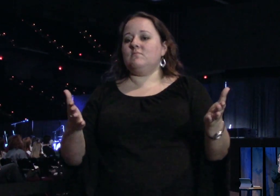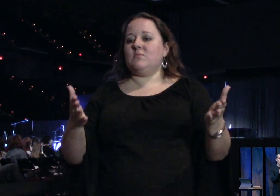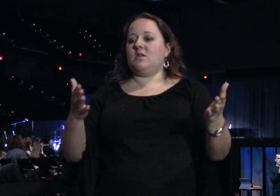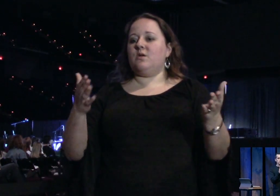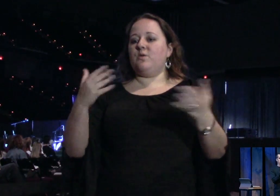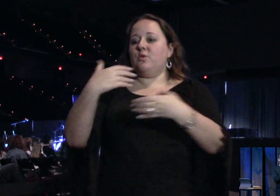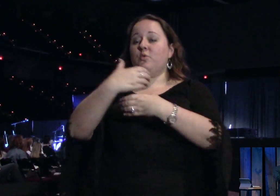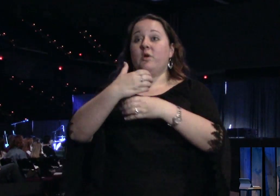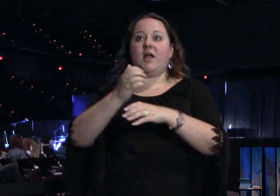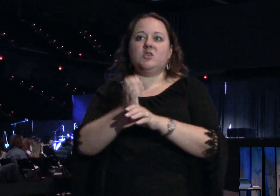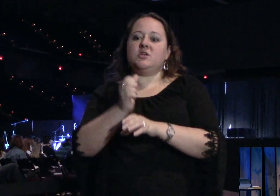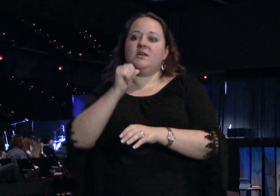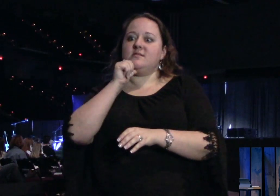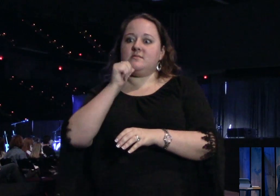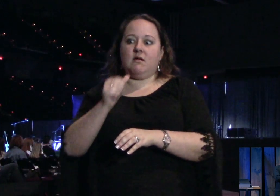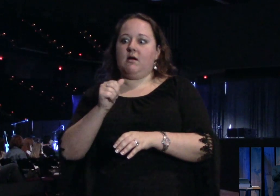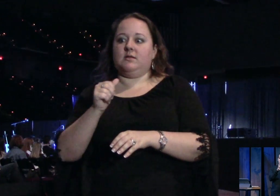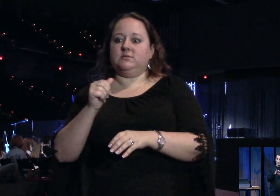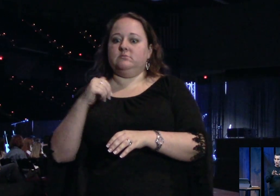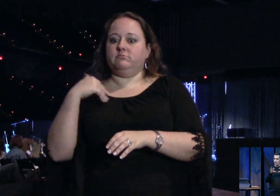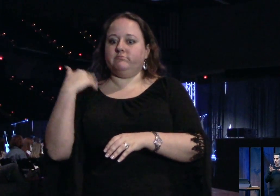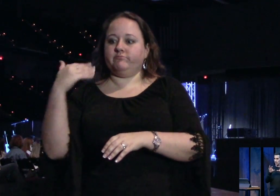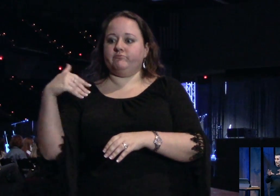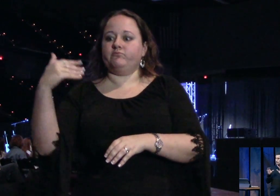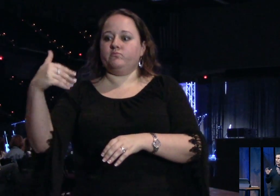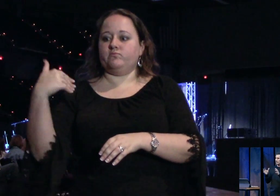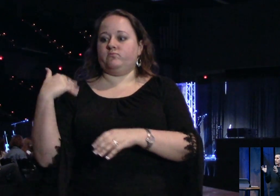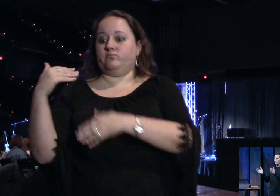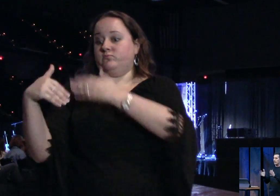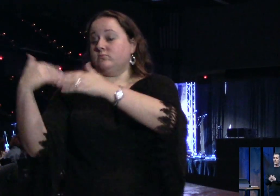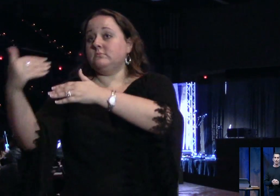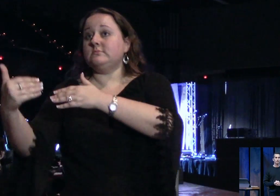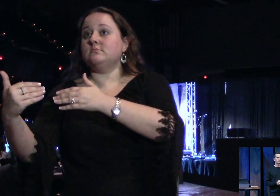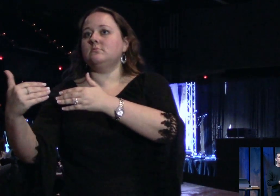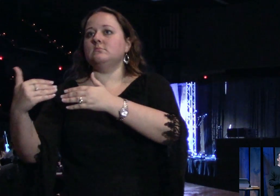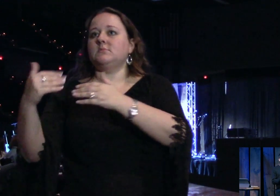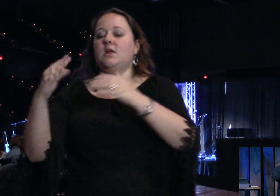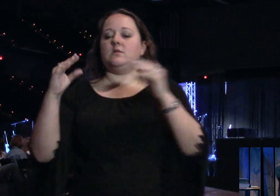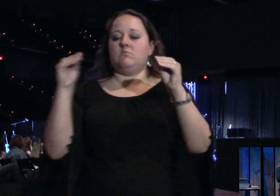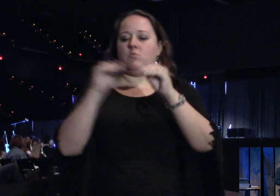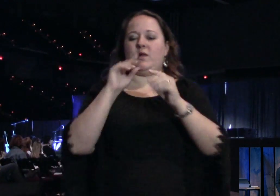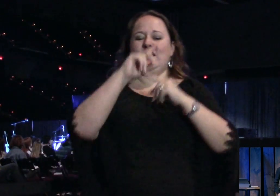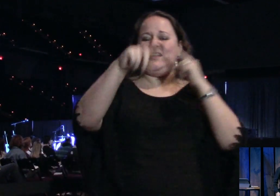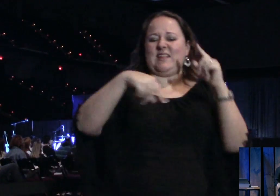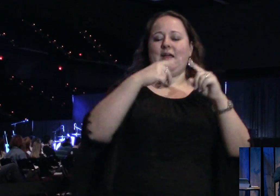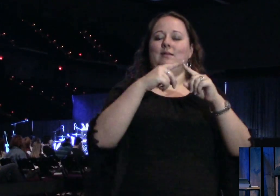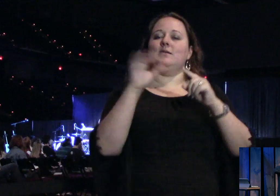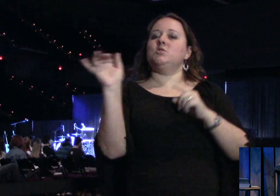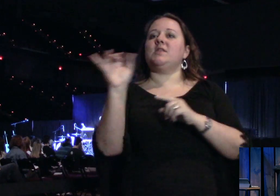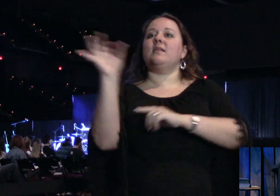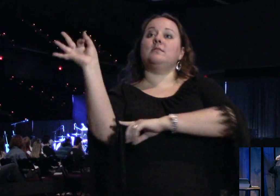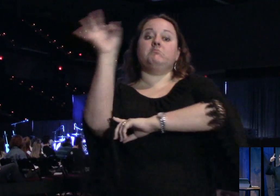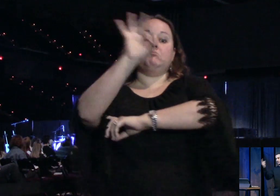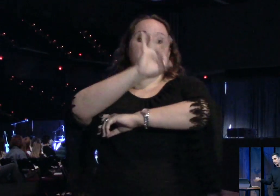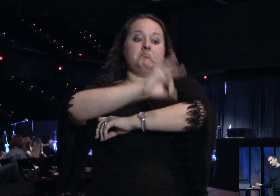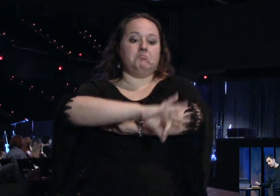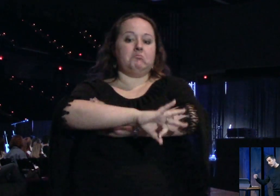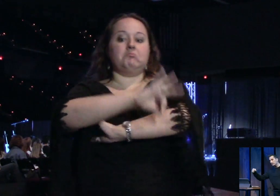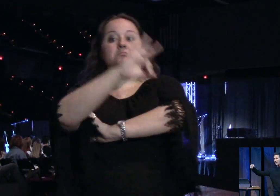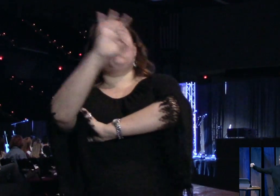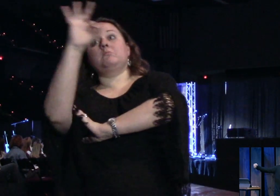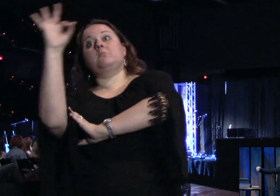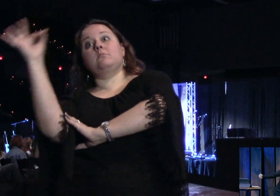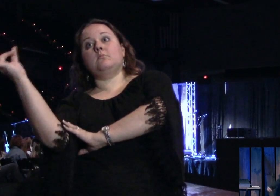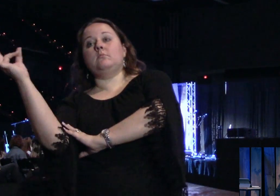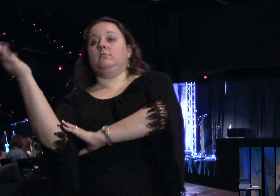Here's the point he's making. Creation isn't building, creation is cycling. So he looks at the sun. He says the sun rises, the sun